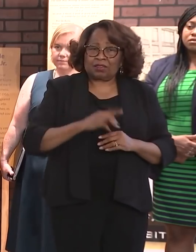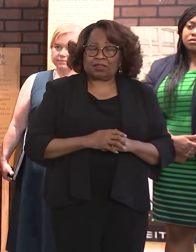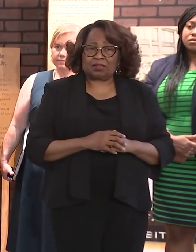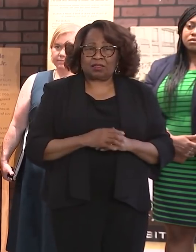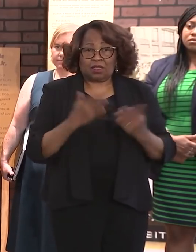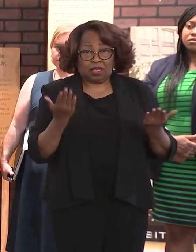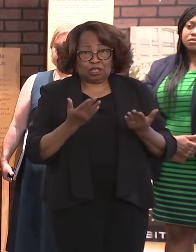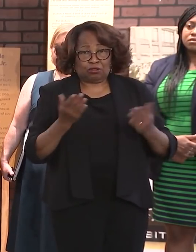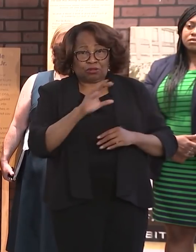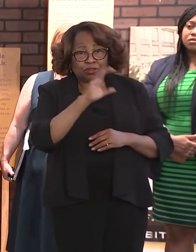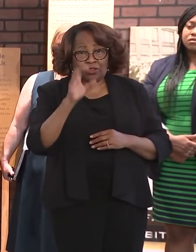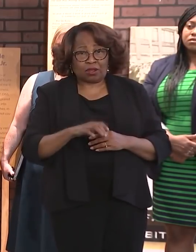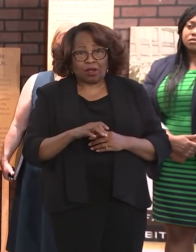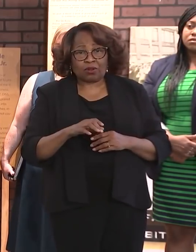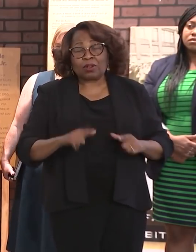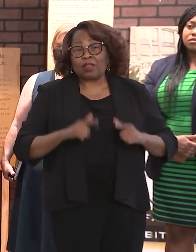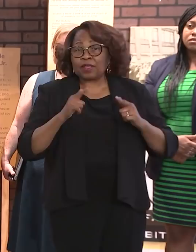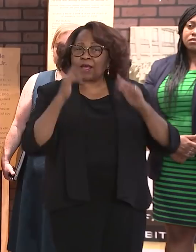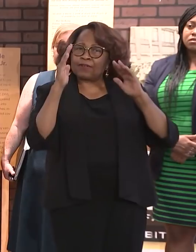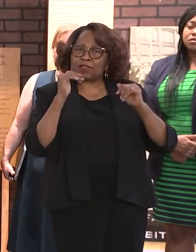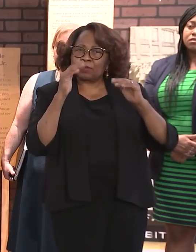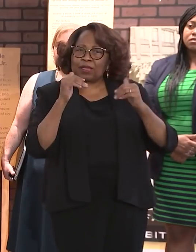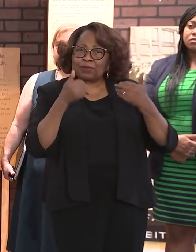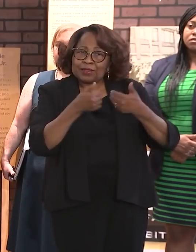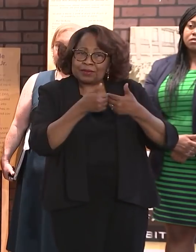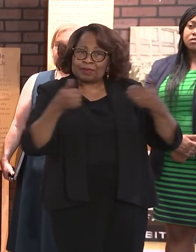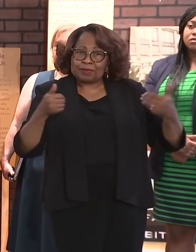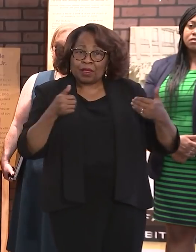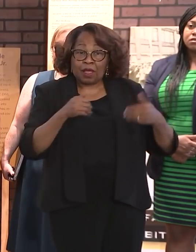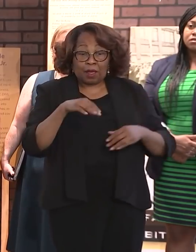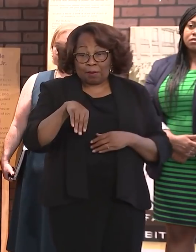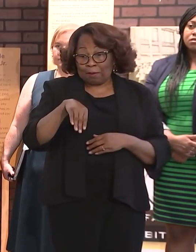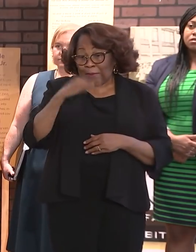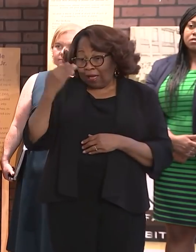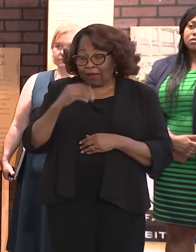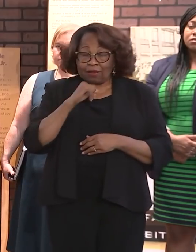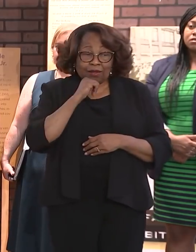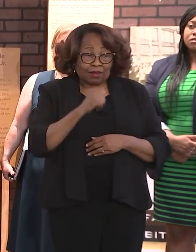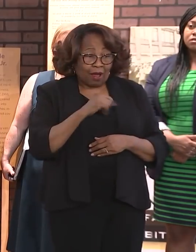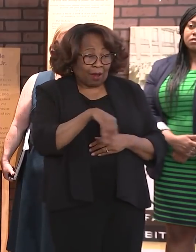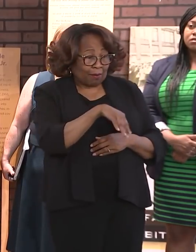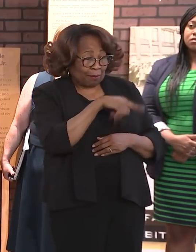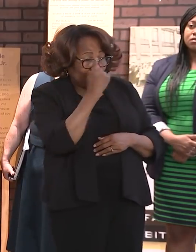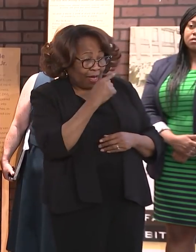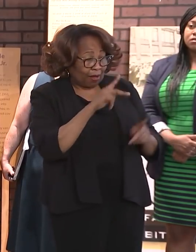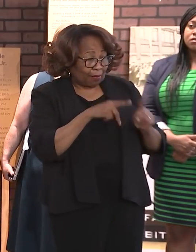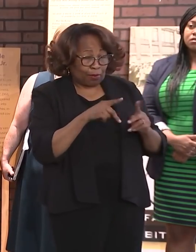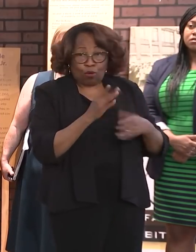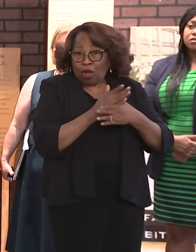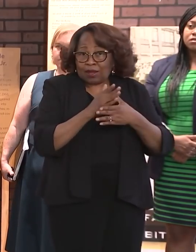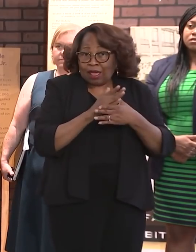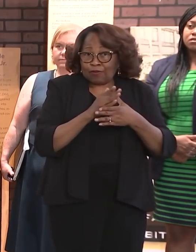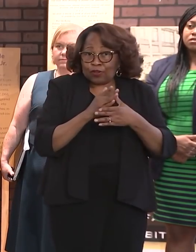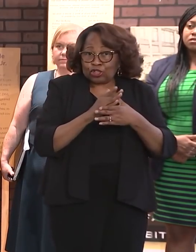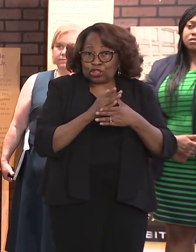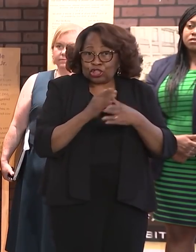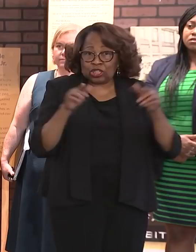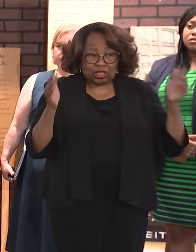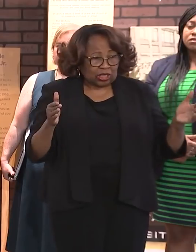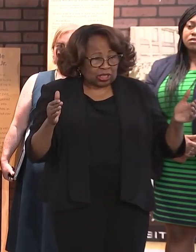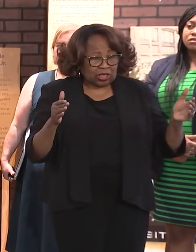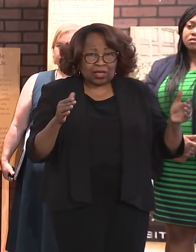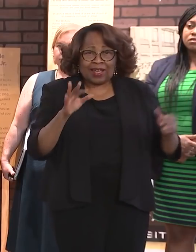Here in Chicago, the life expectancy gap between Black and non-Black residents on average is a